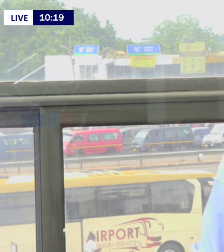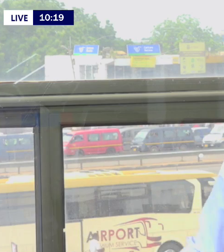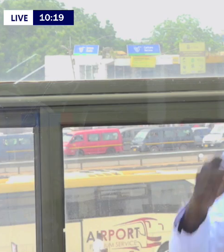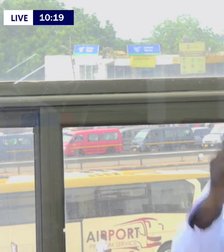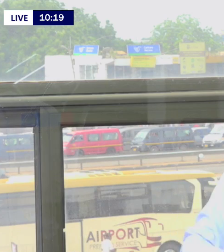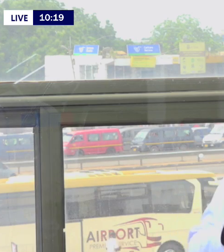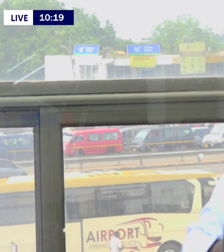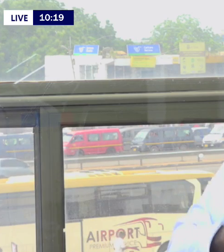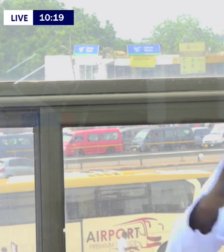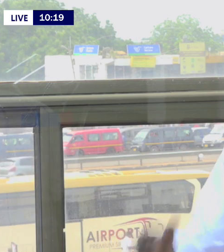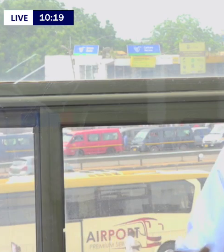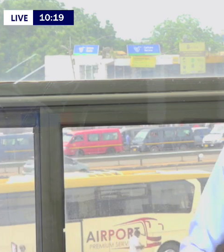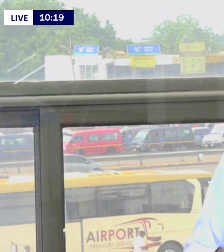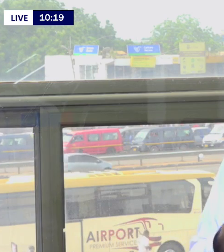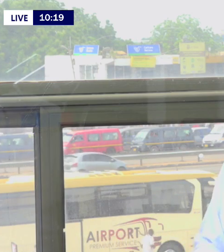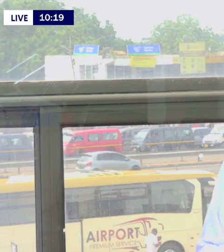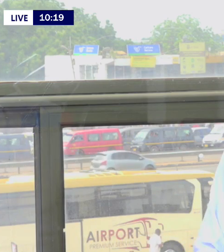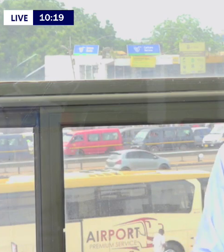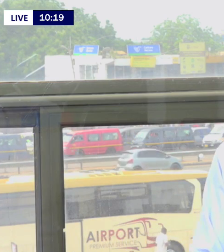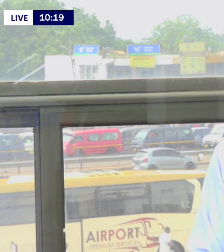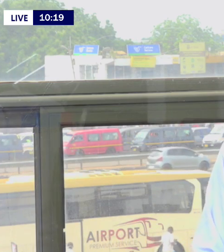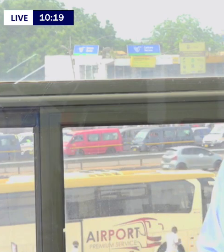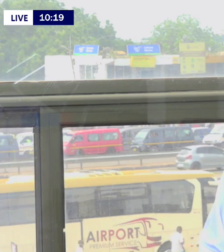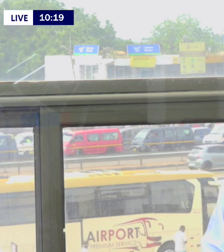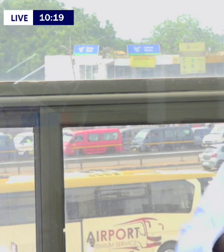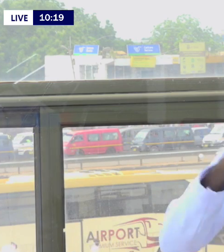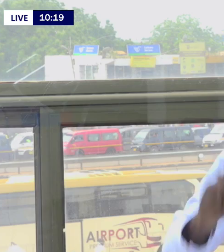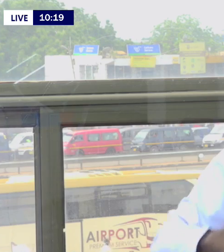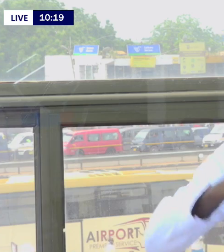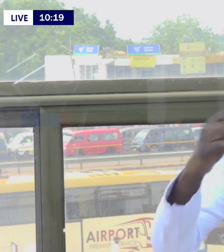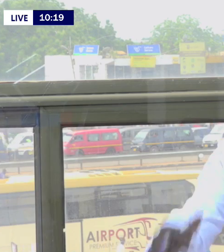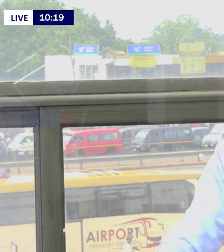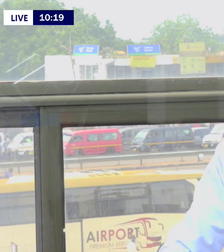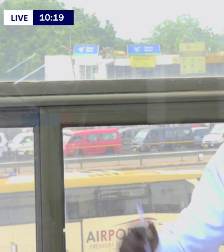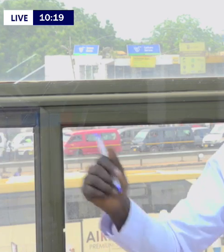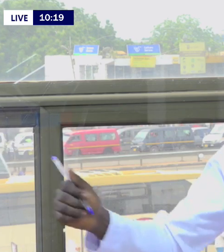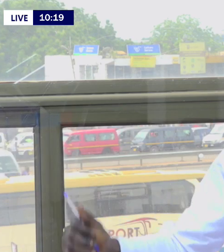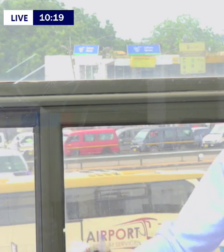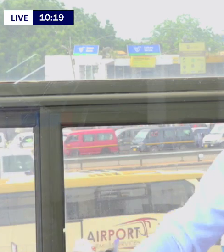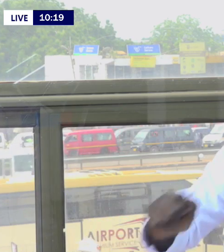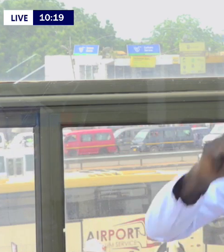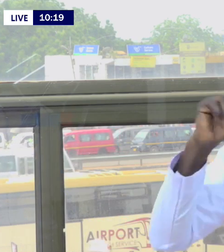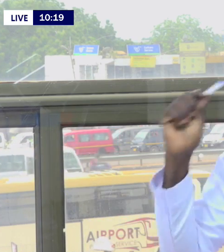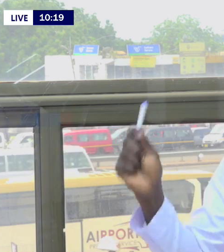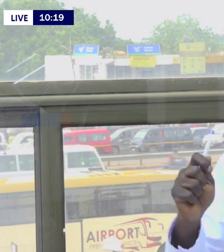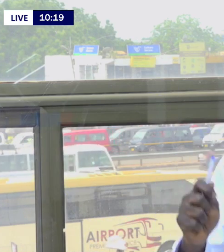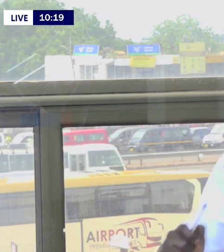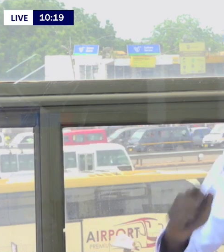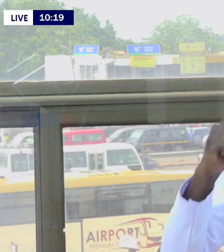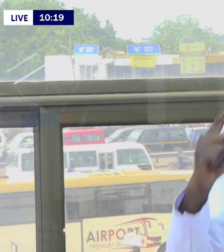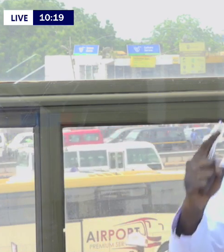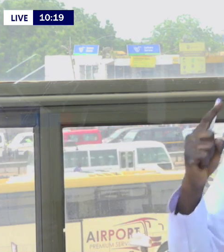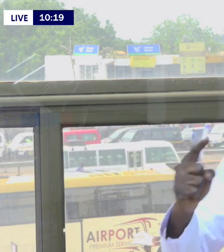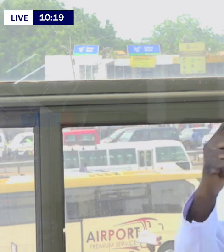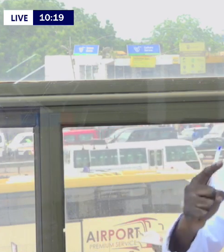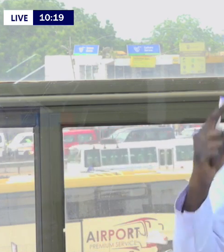dodo nti se sika no do osun dodo de aban first ka no ko ye bibi foforo na onja register no Ghana ha ni Africa ha